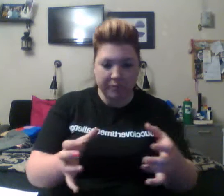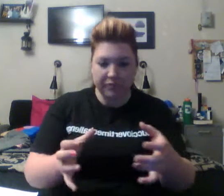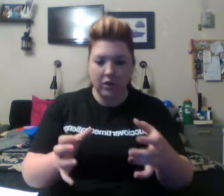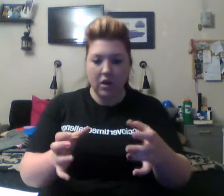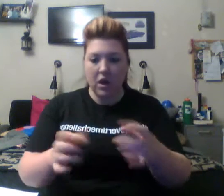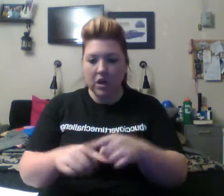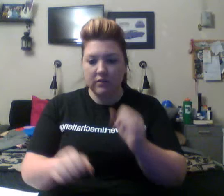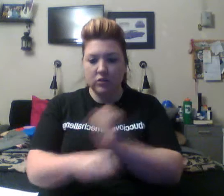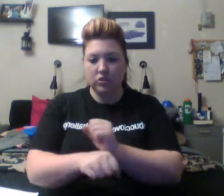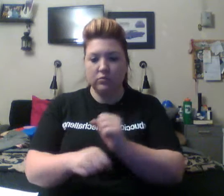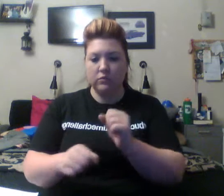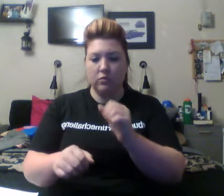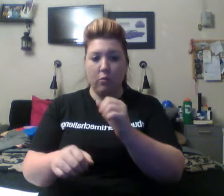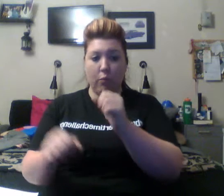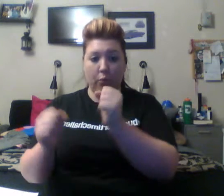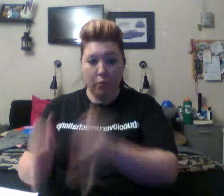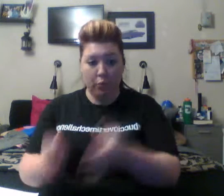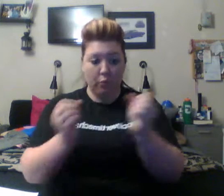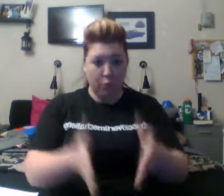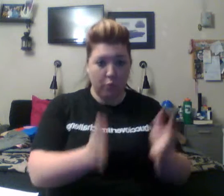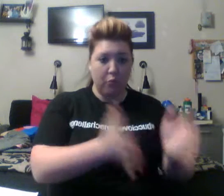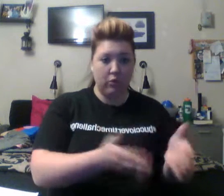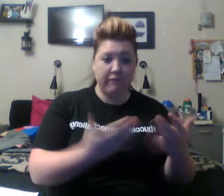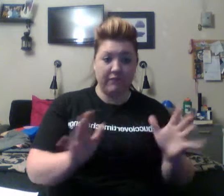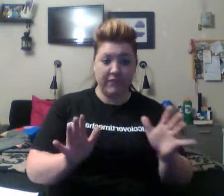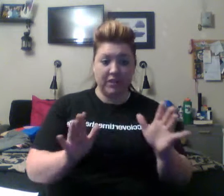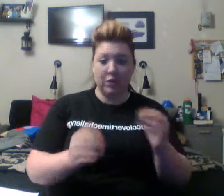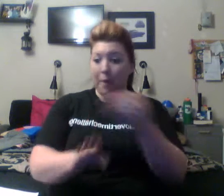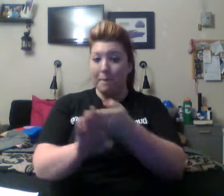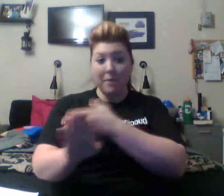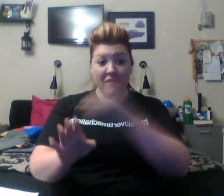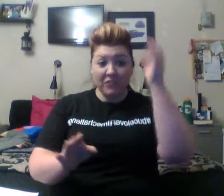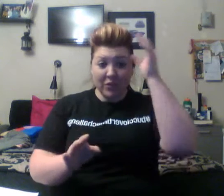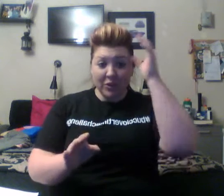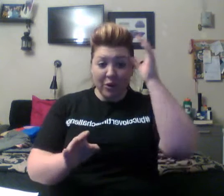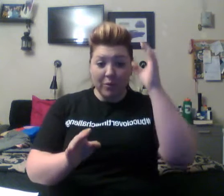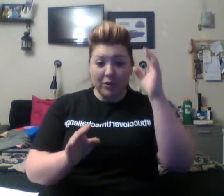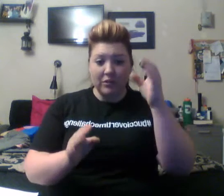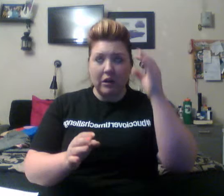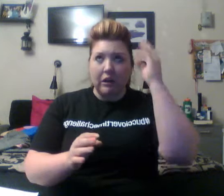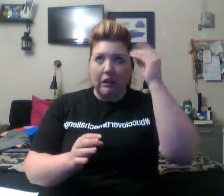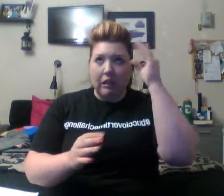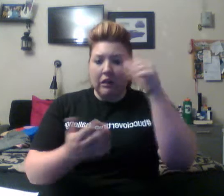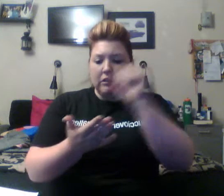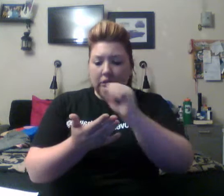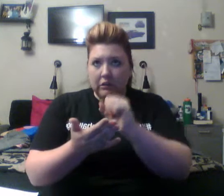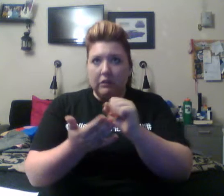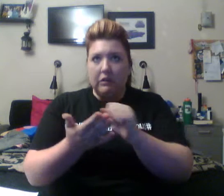now in computers that in the days before computers that actually all had to be figured by hand. You can imagine how much time that would have taken for